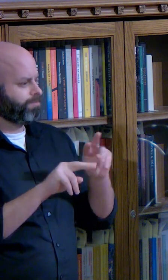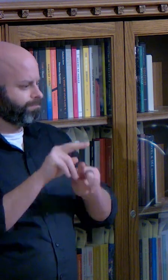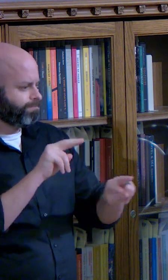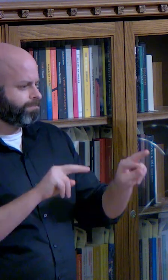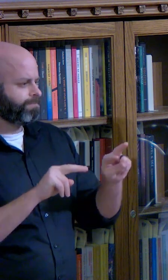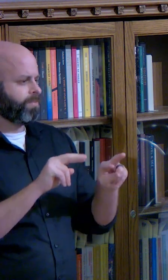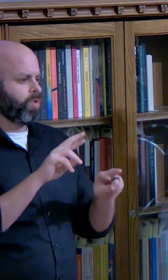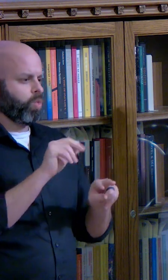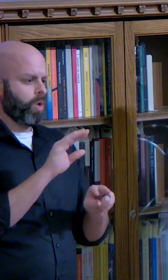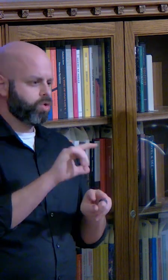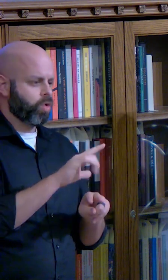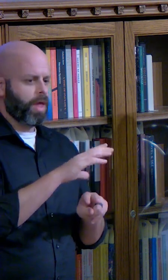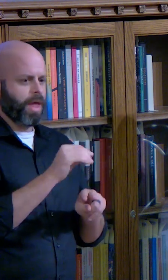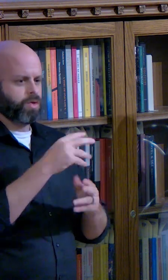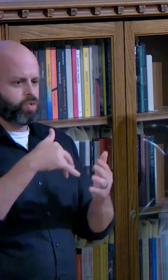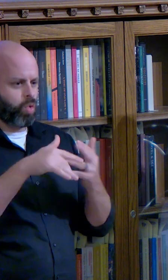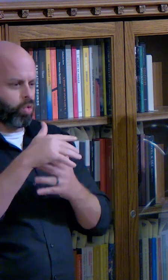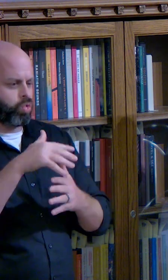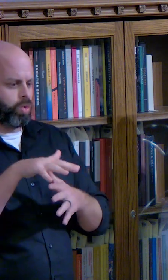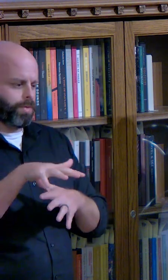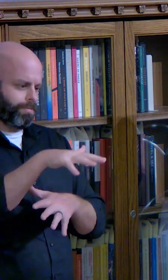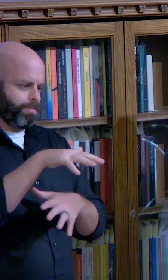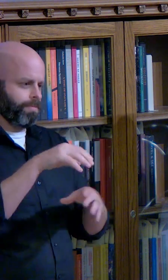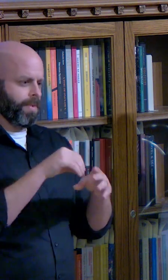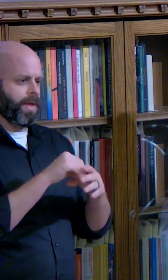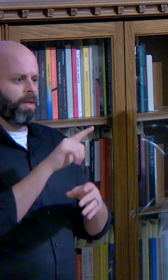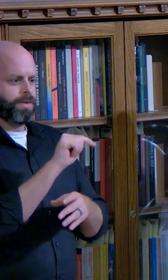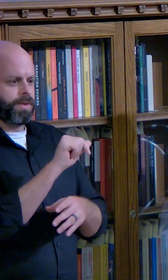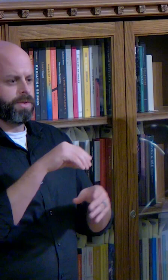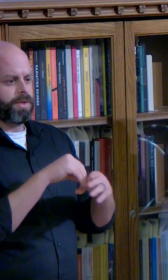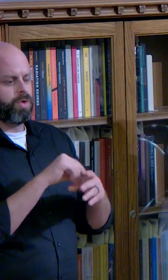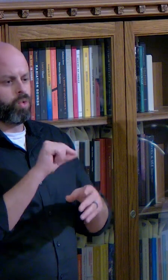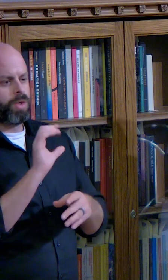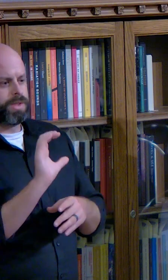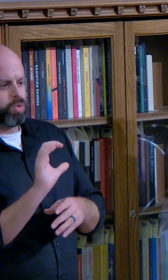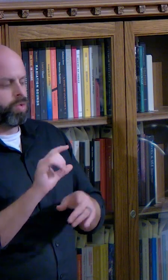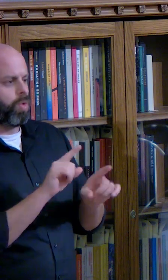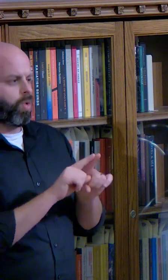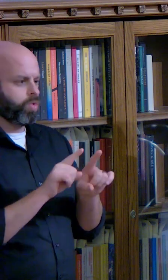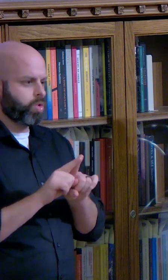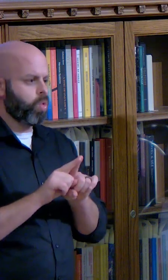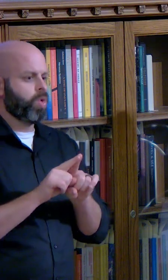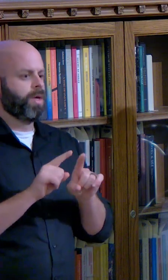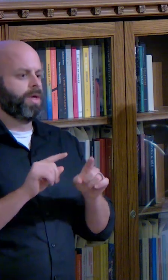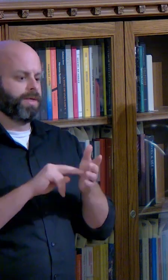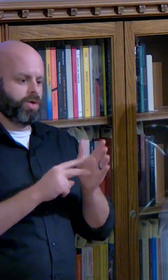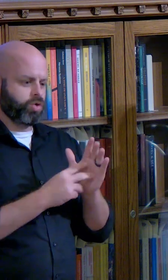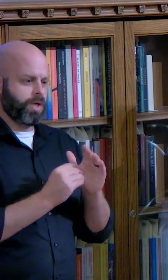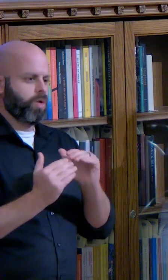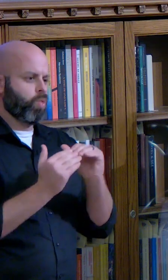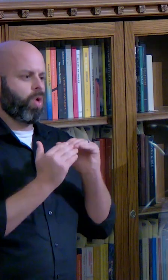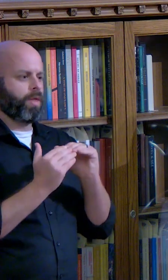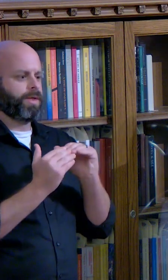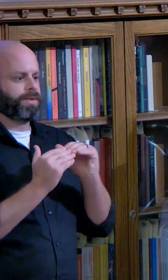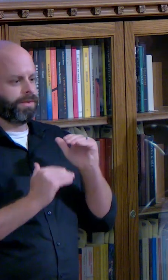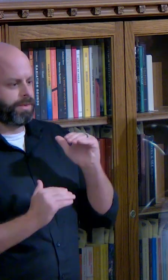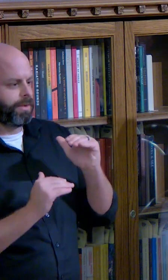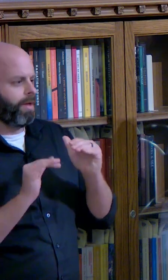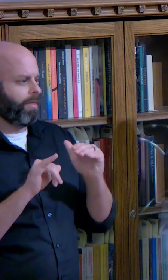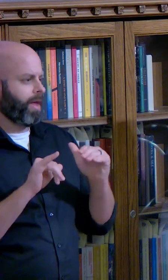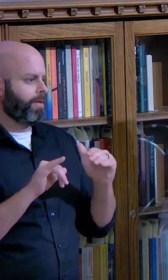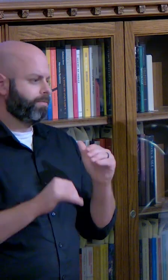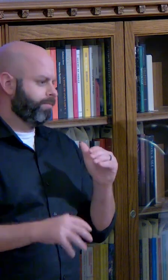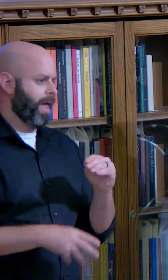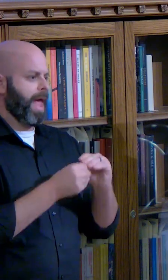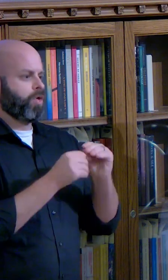landscape in Los Angeles during the 20th century as well as the tensions and inequalities that contributed to the